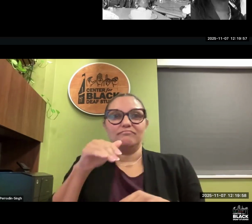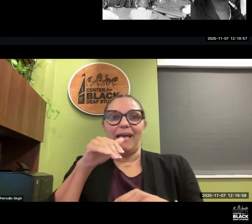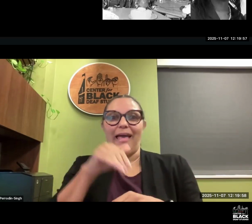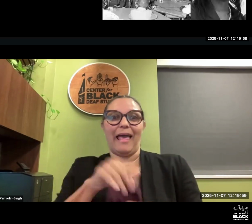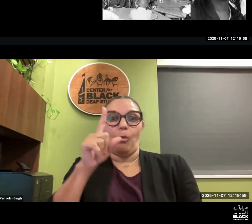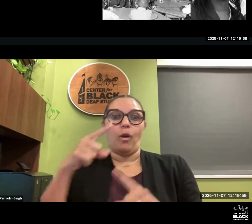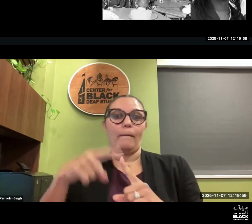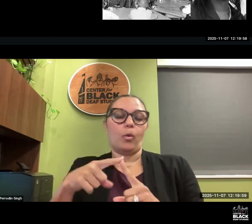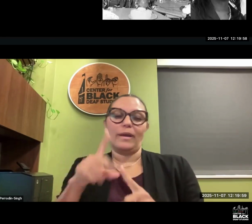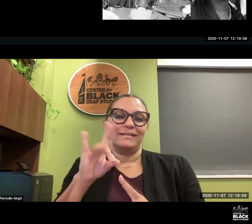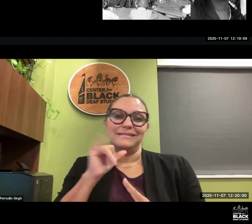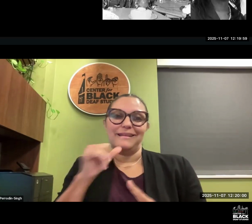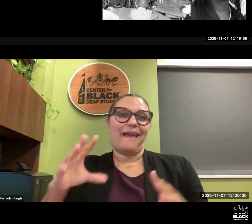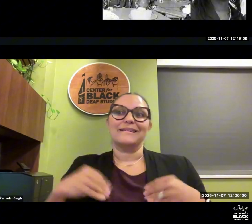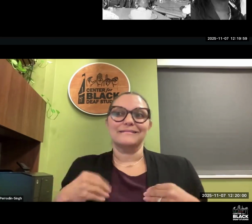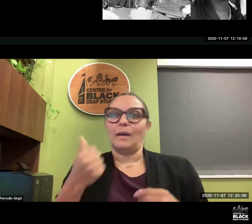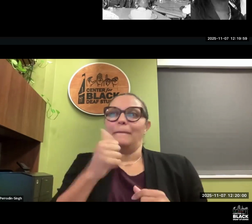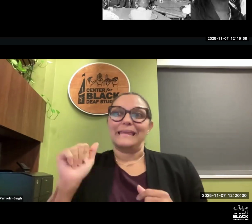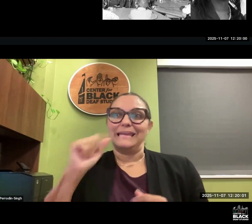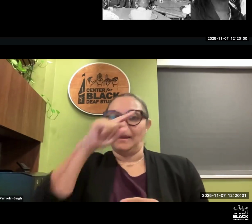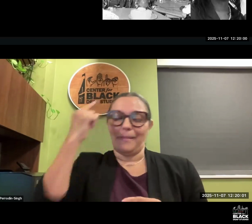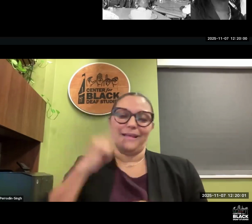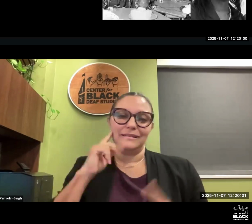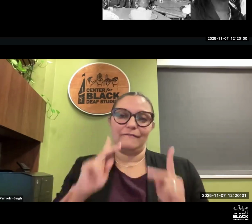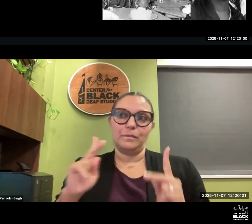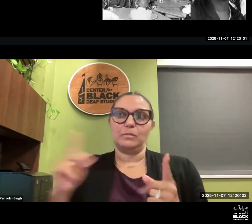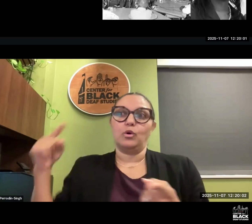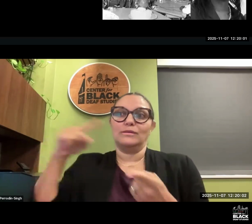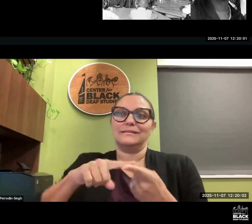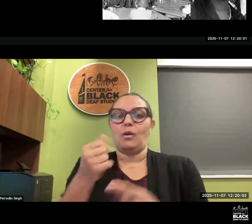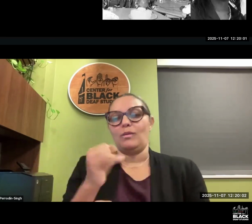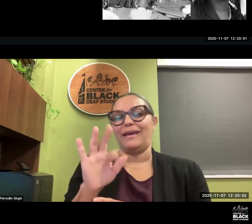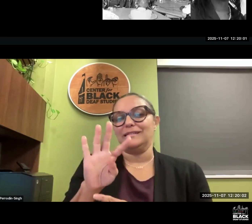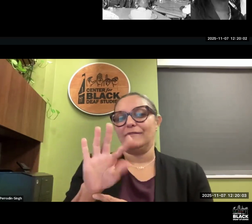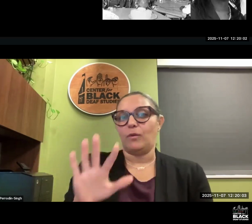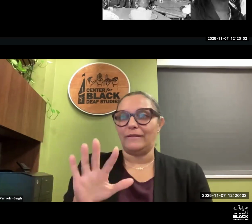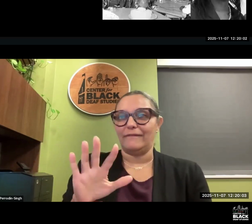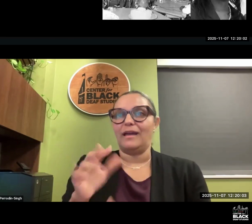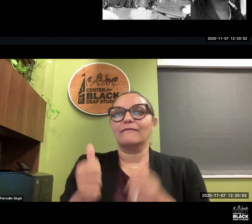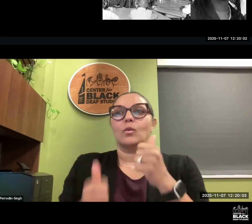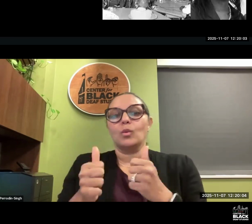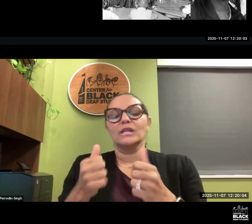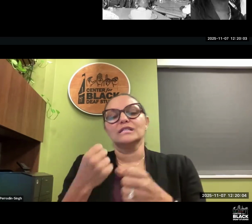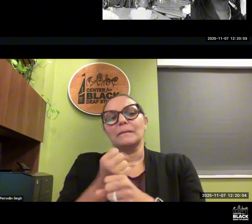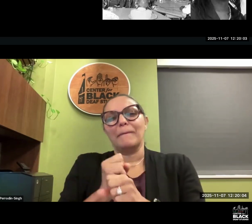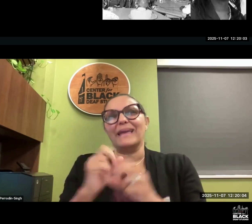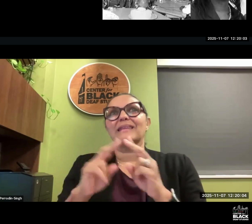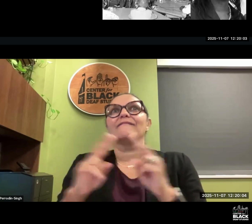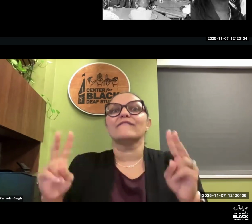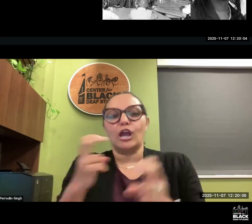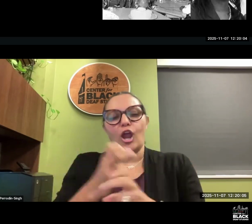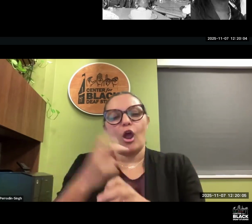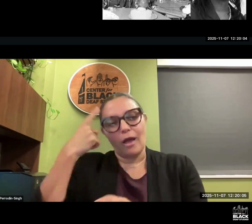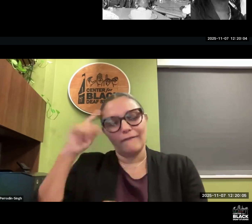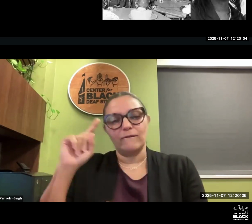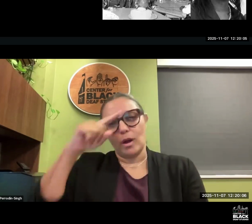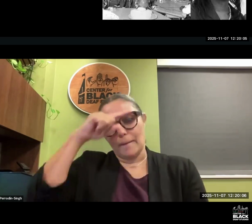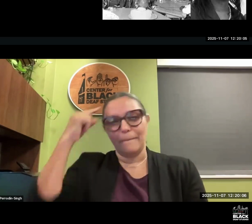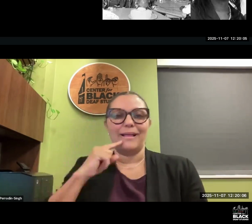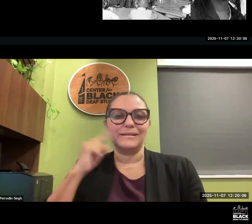at Gallaudet University, at one point, we didn't admit any Black deaf students until 1945, which made